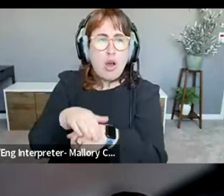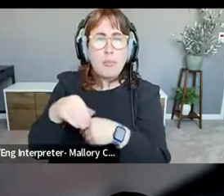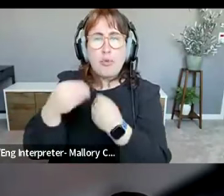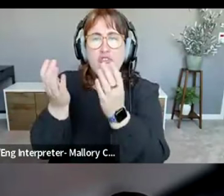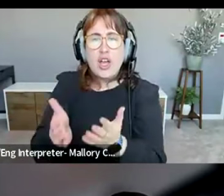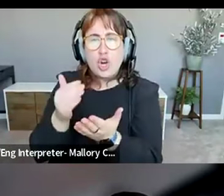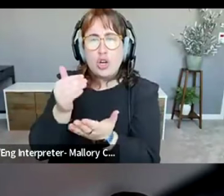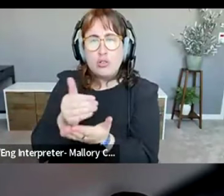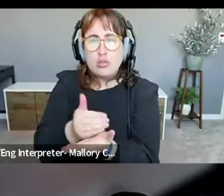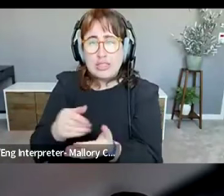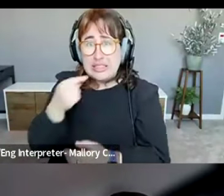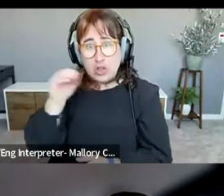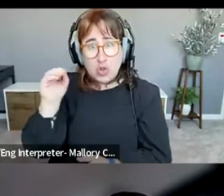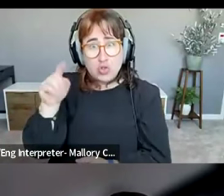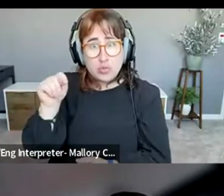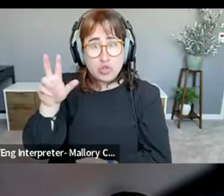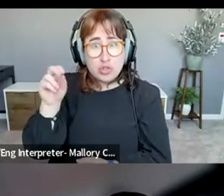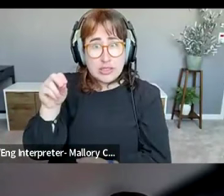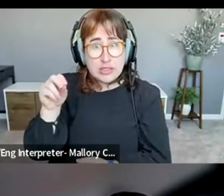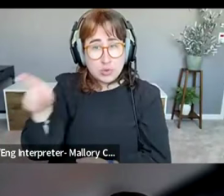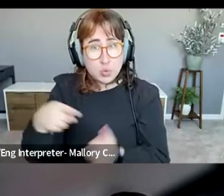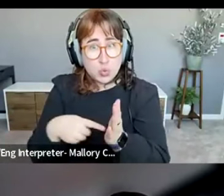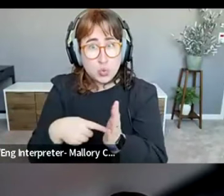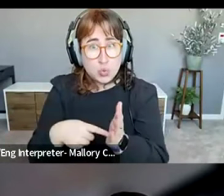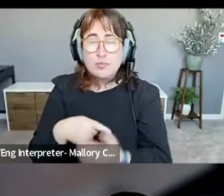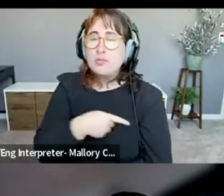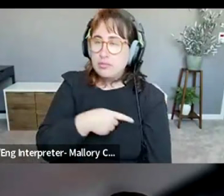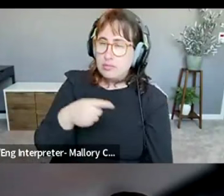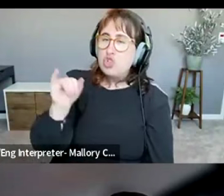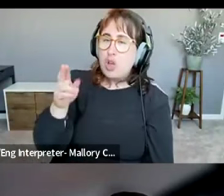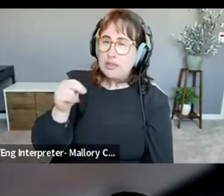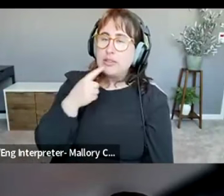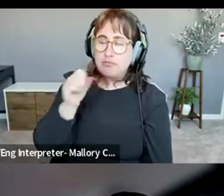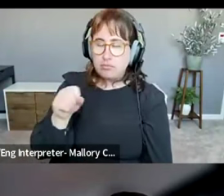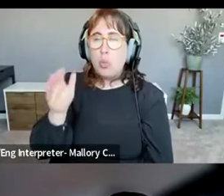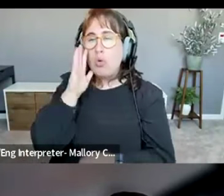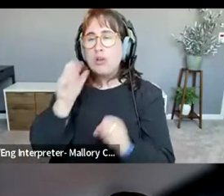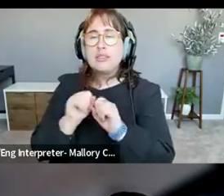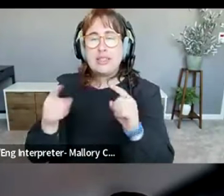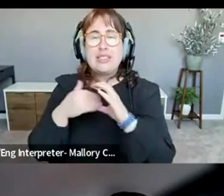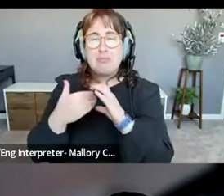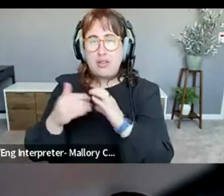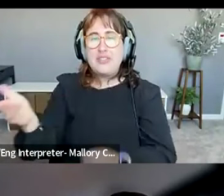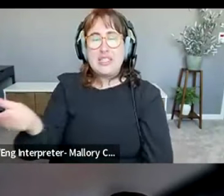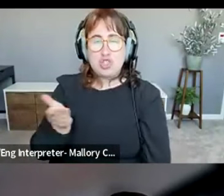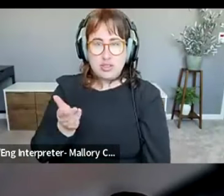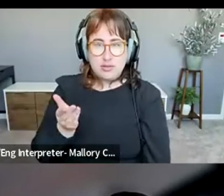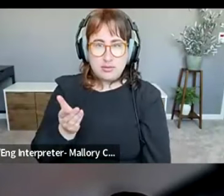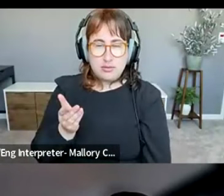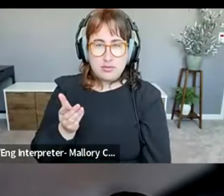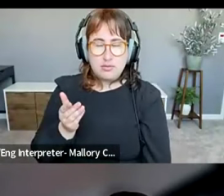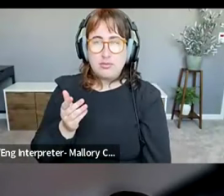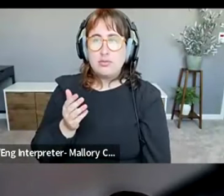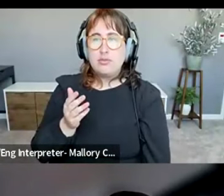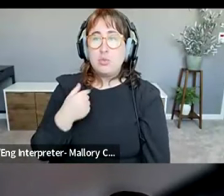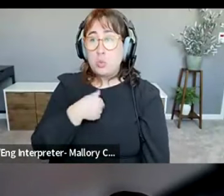say? October 30th? When They you are would, going to be they're going to be sending out emailed invitations. And so as we've